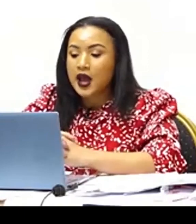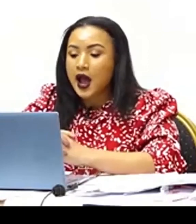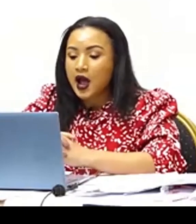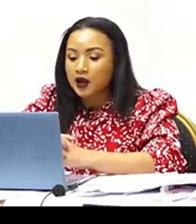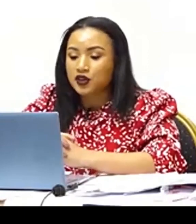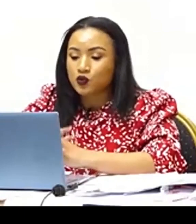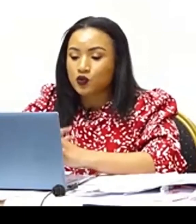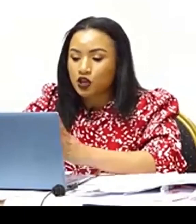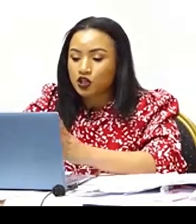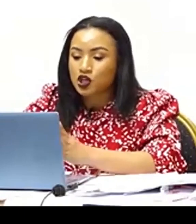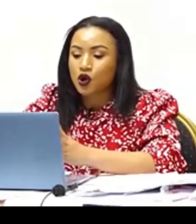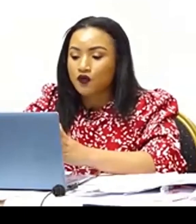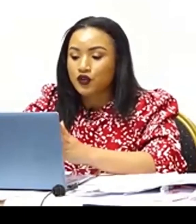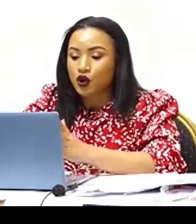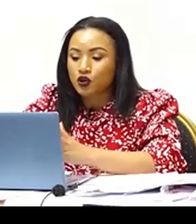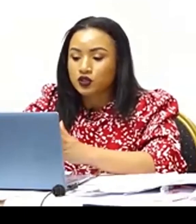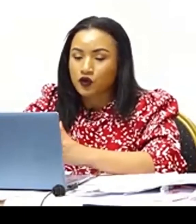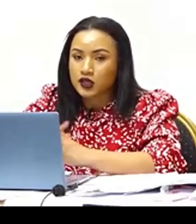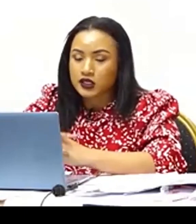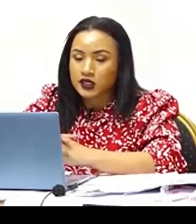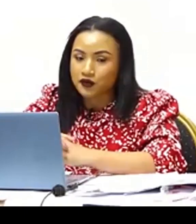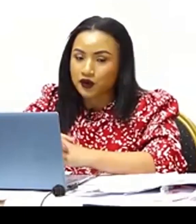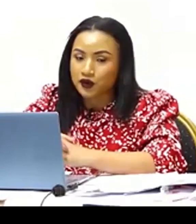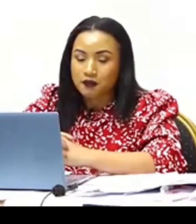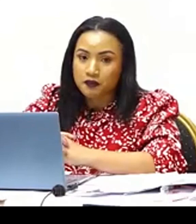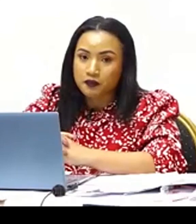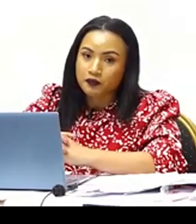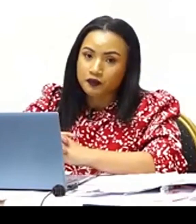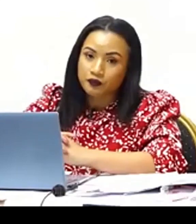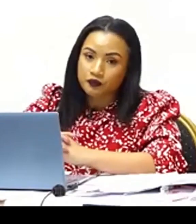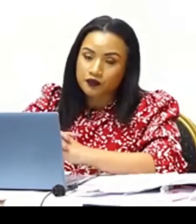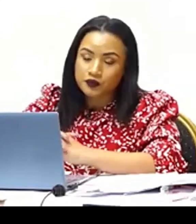way help in the reduction of the cost of credit in Africa?